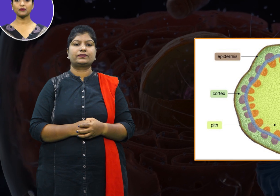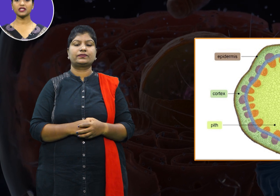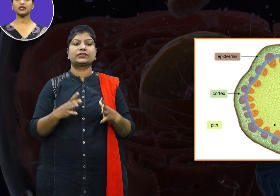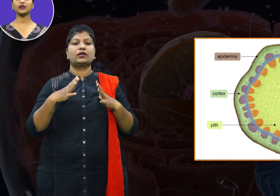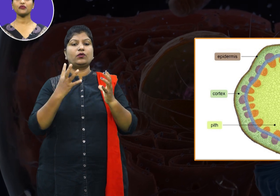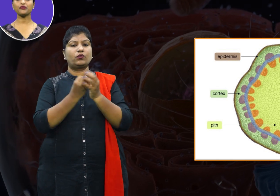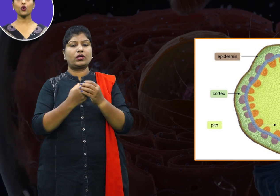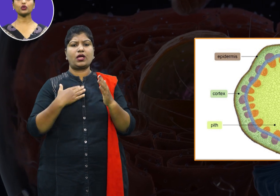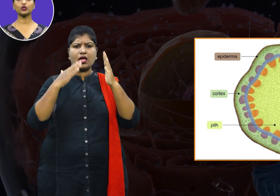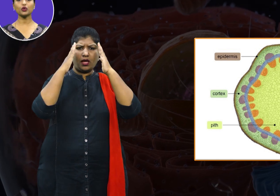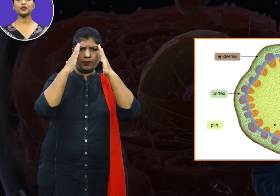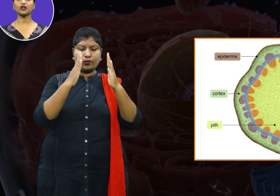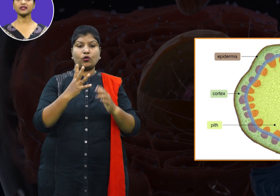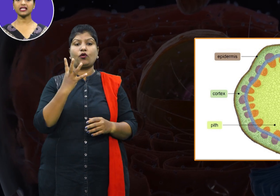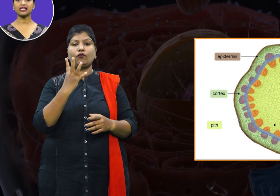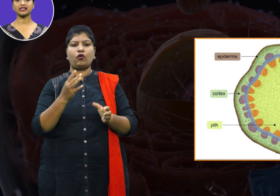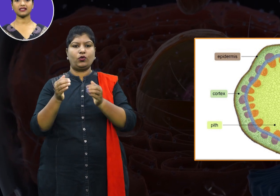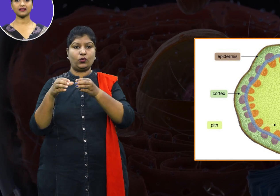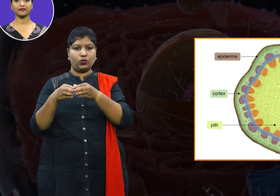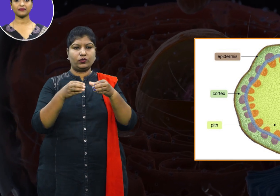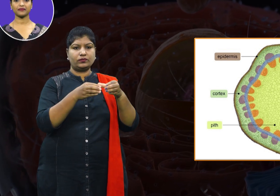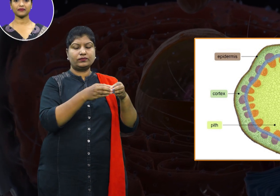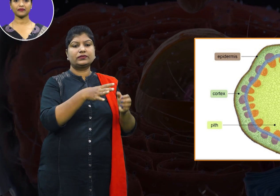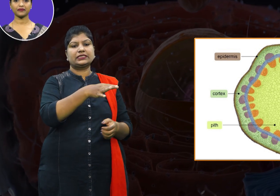we observe 4 groups of cells